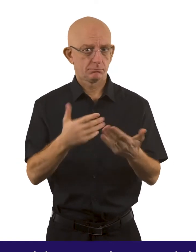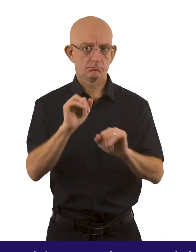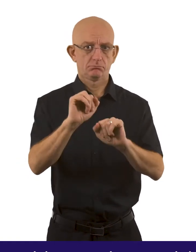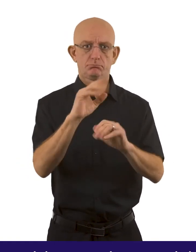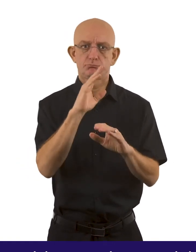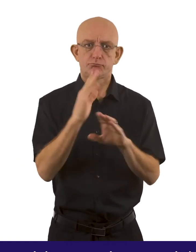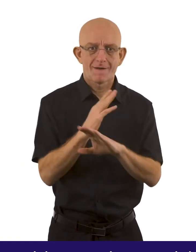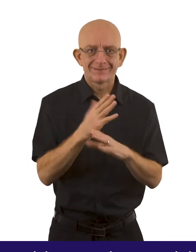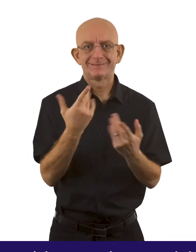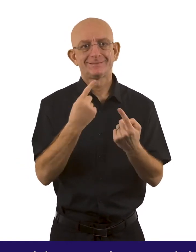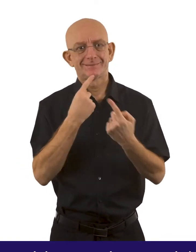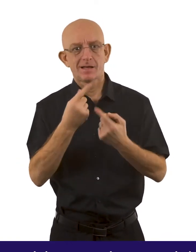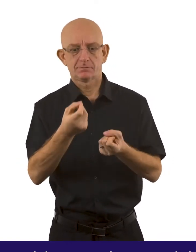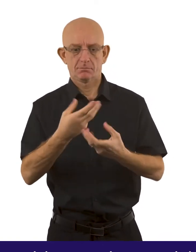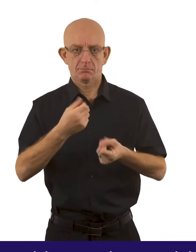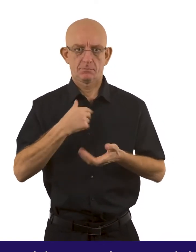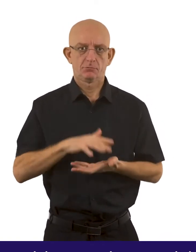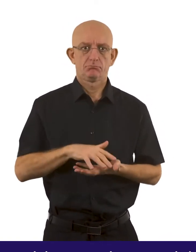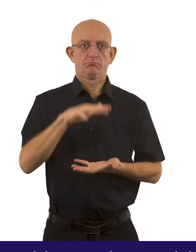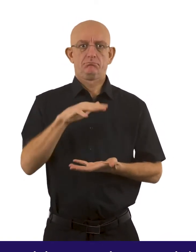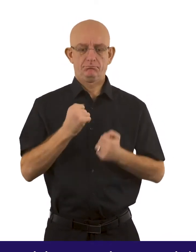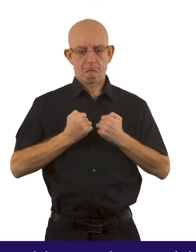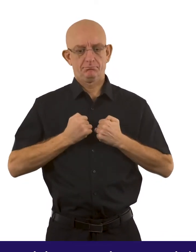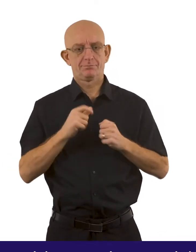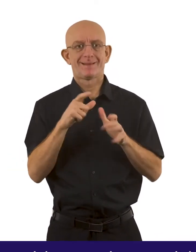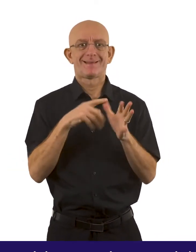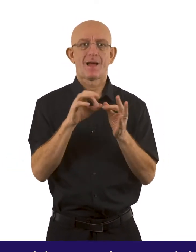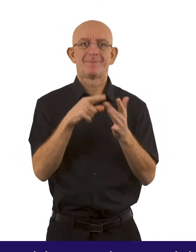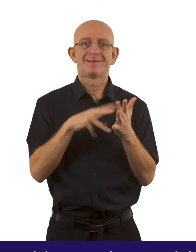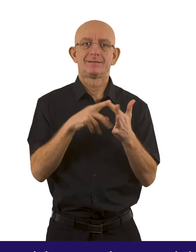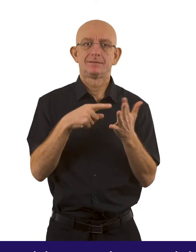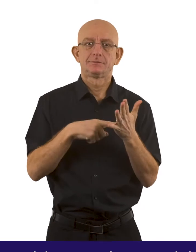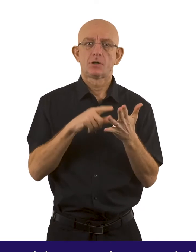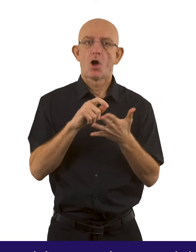how you wish your privacy and data to be handled by the Cabinet Office.